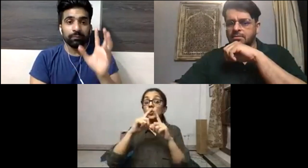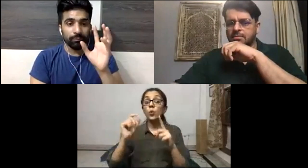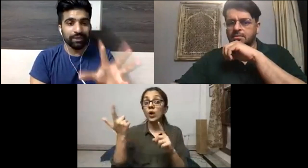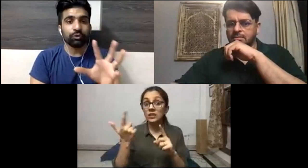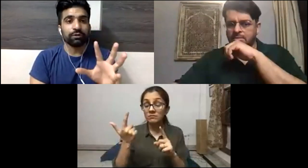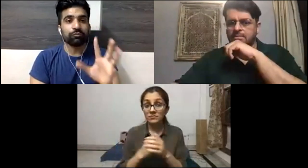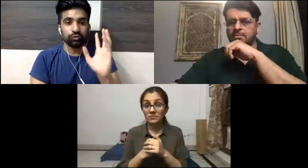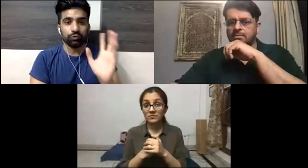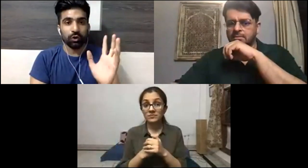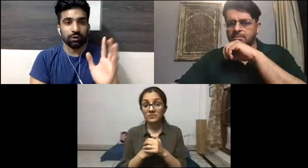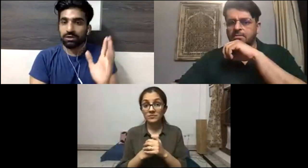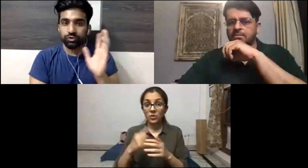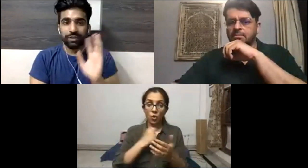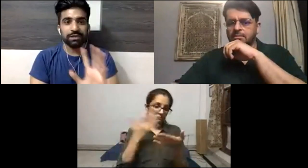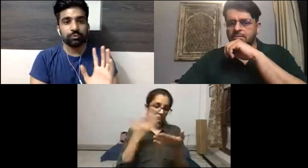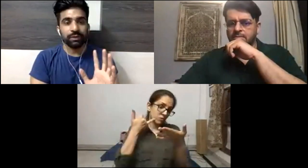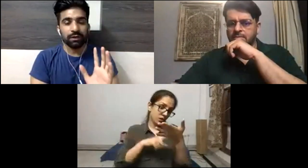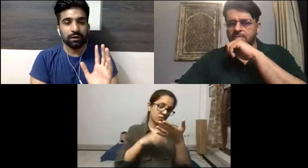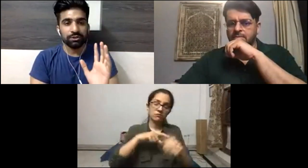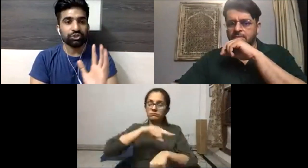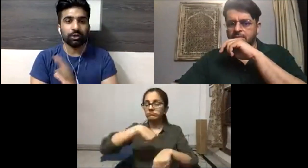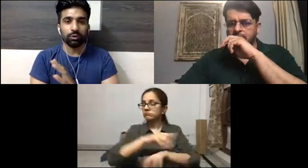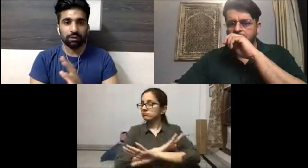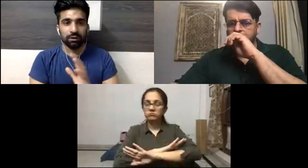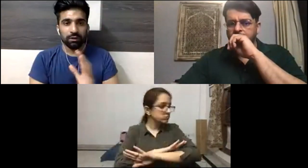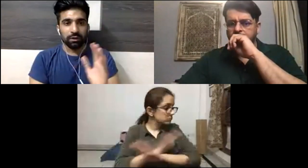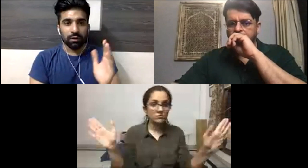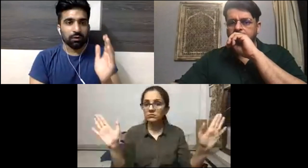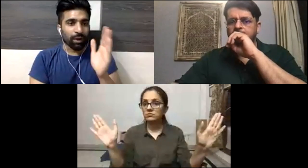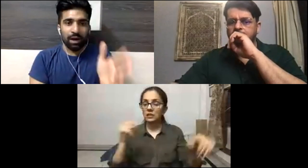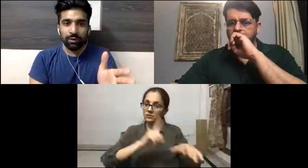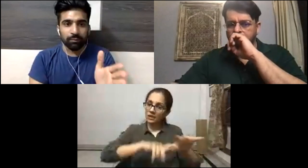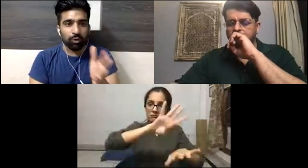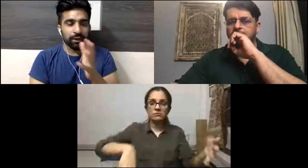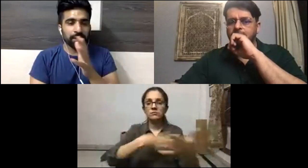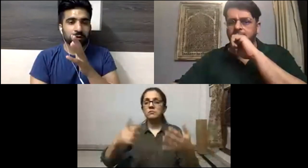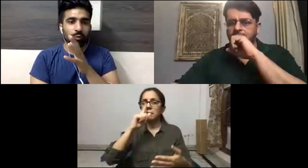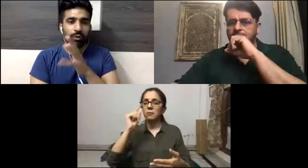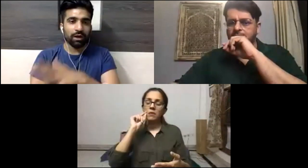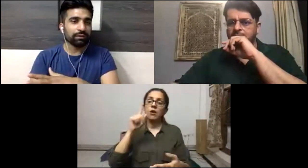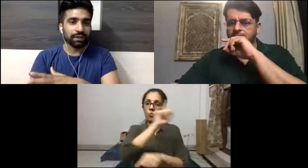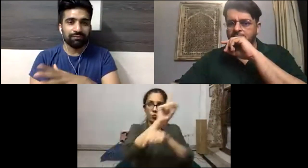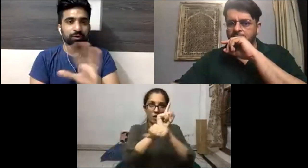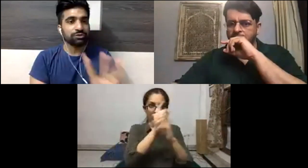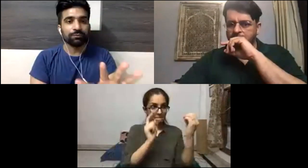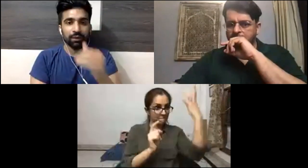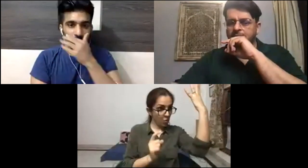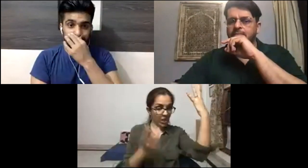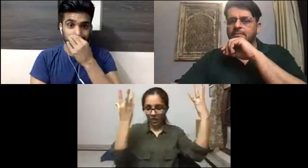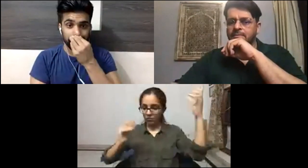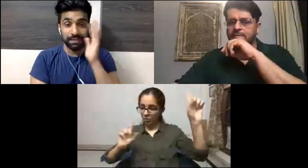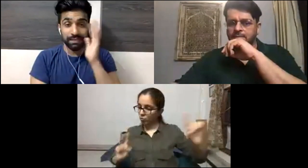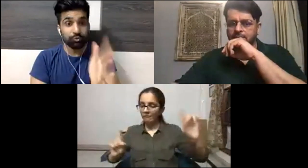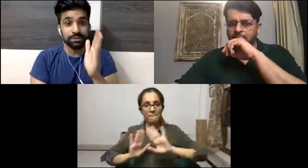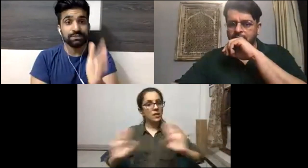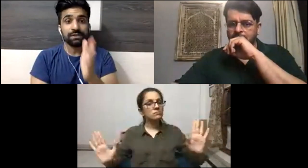them be on their phones for longer. So there has to be a schedule, 1 hour in the morning, 1 hour in the evening, or something along that